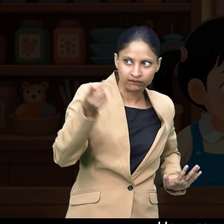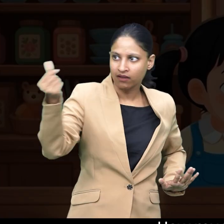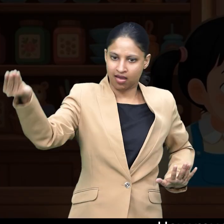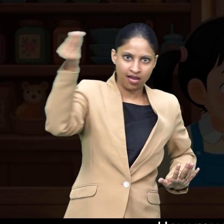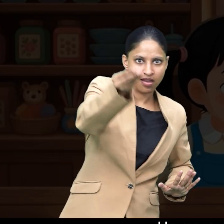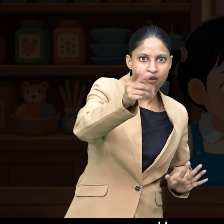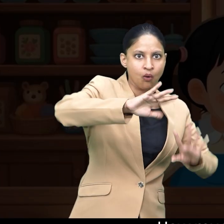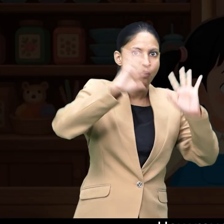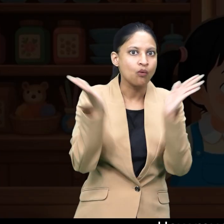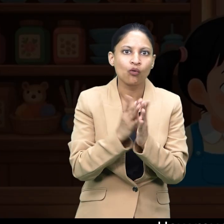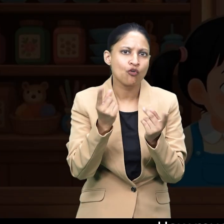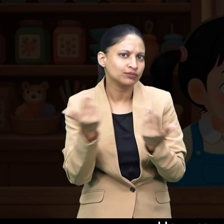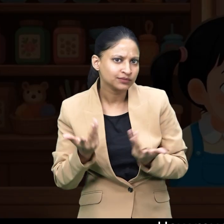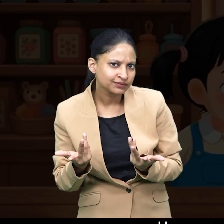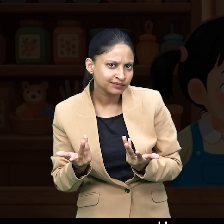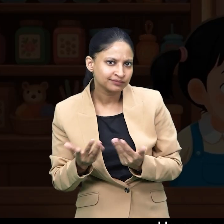How much money do you have now?